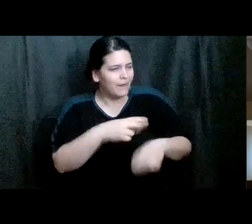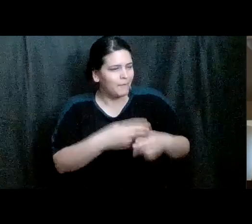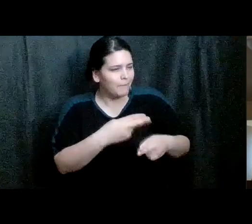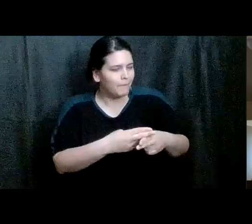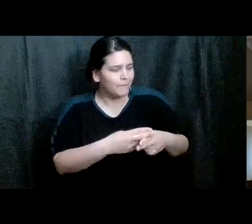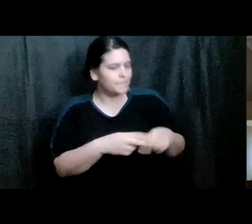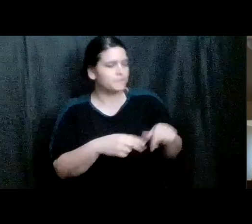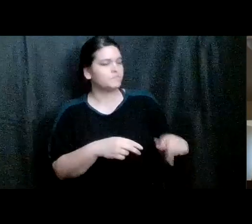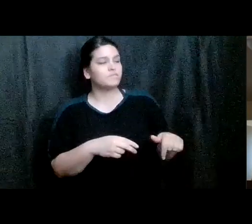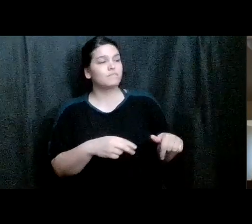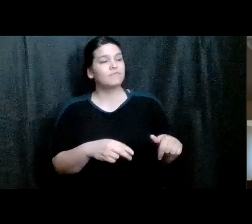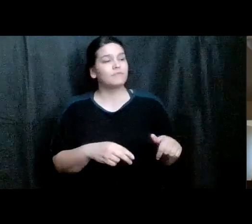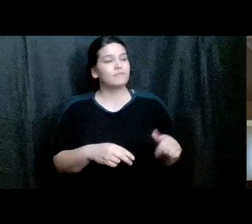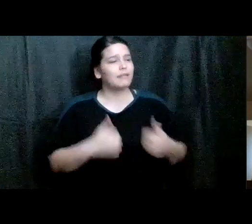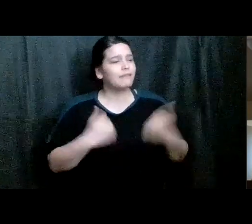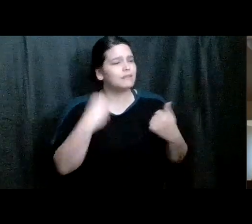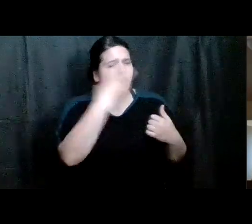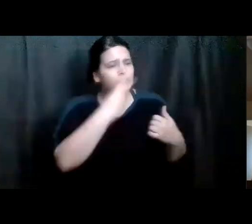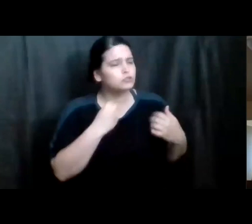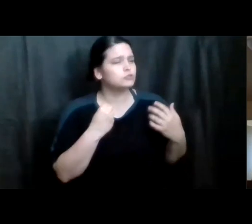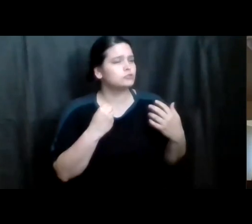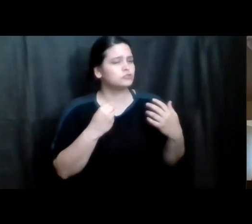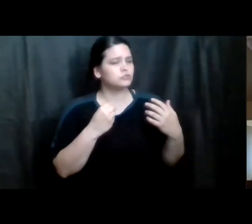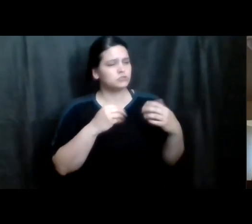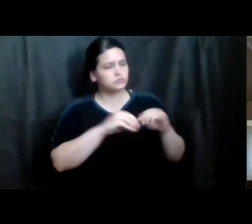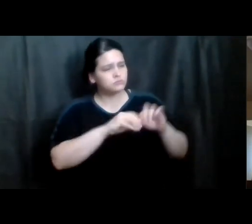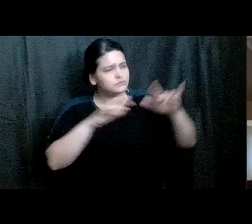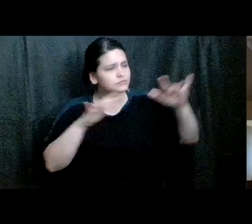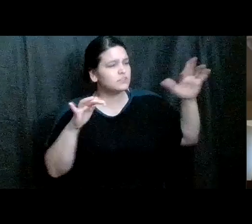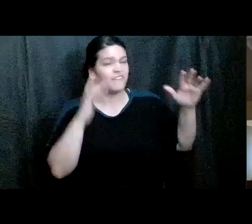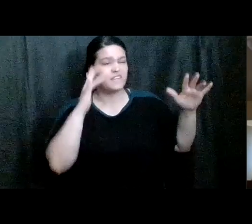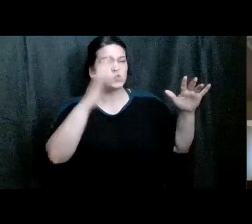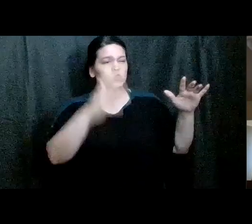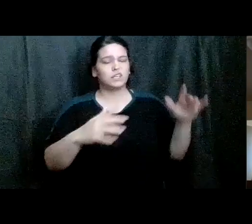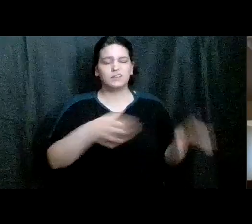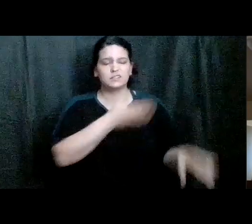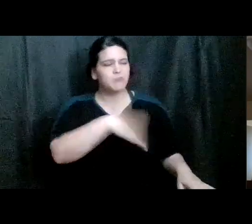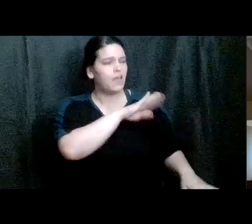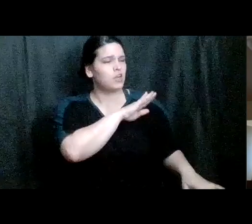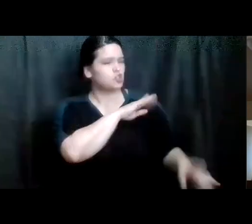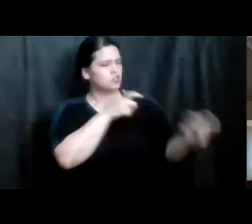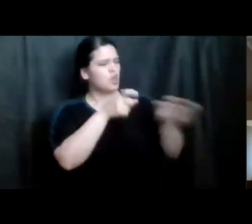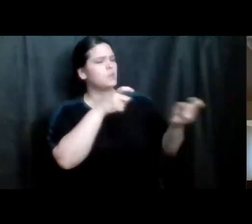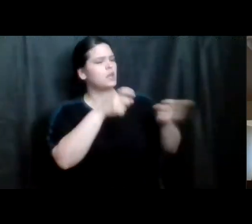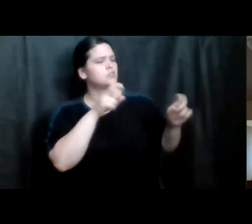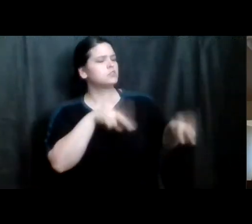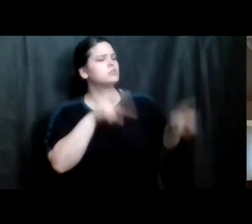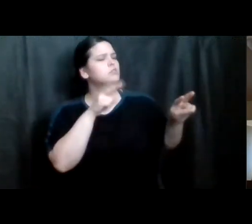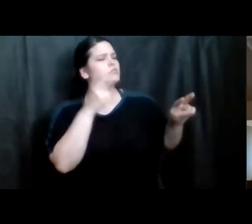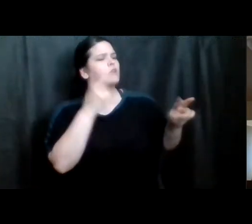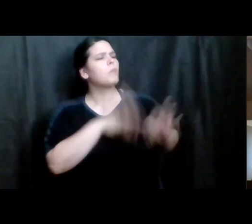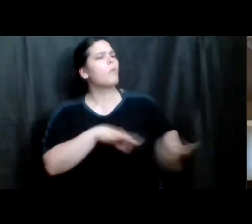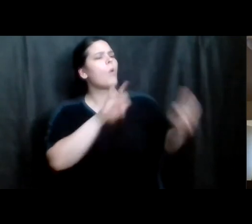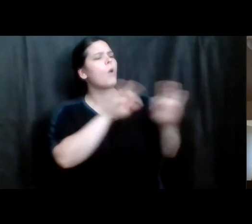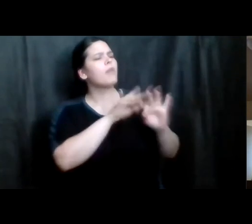beauty, that eventually fell under the glare of Spanish domination. They saw how important this plant was to